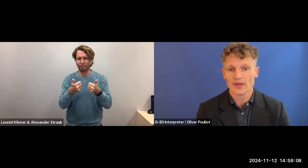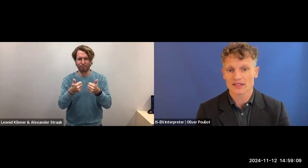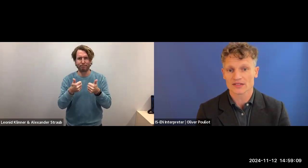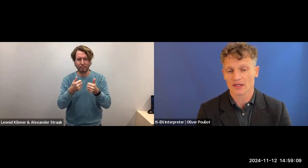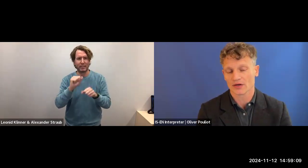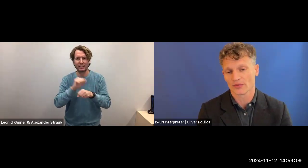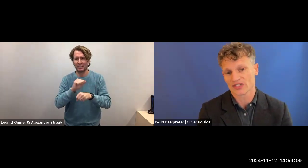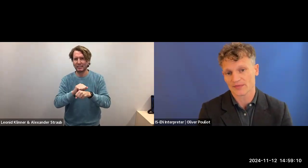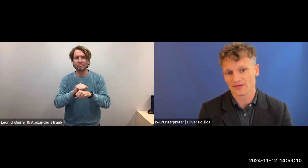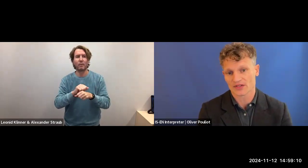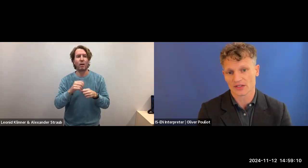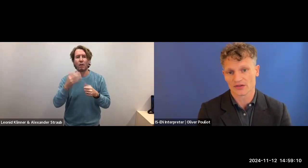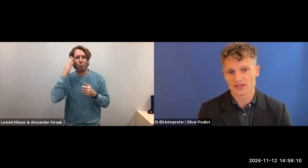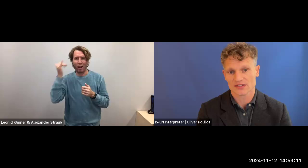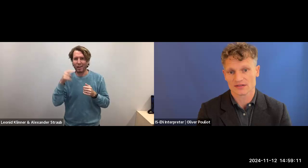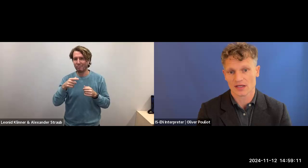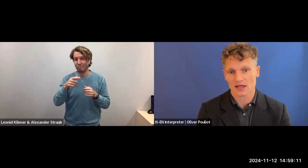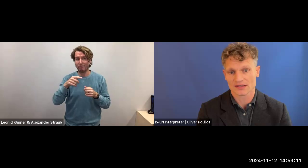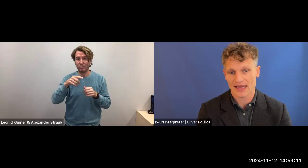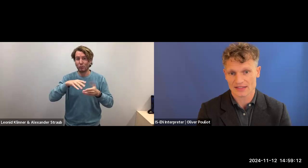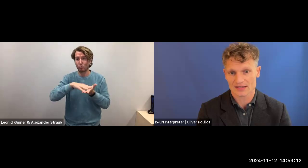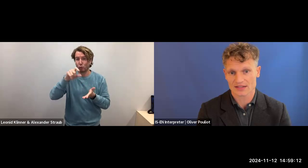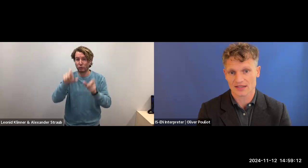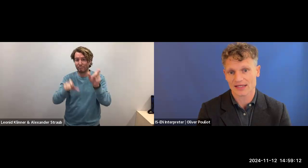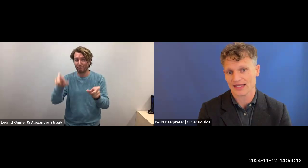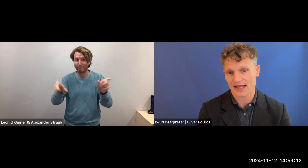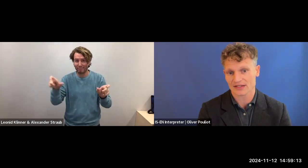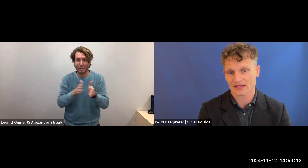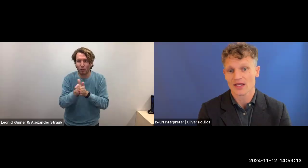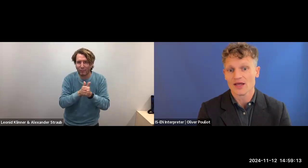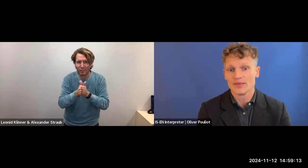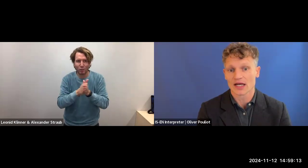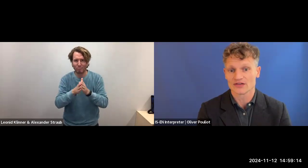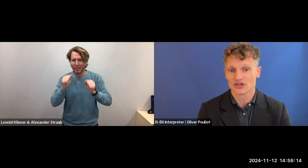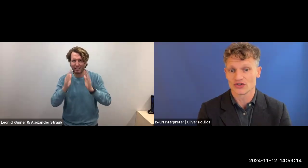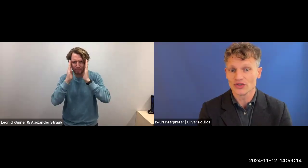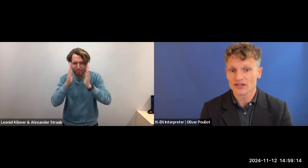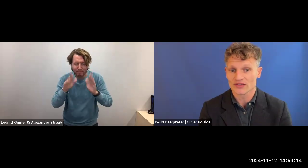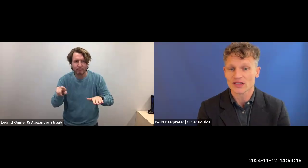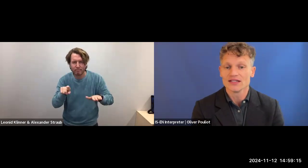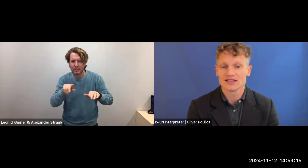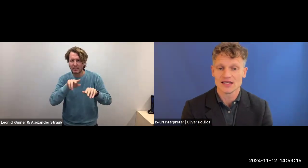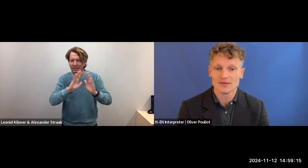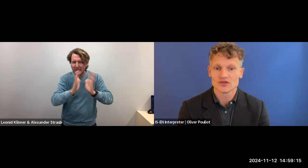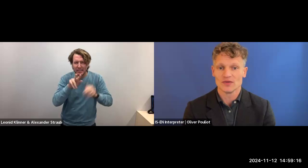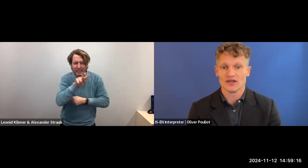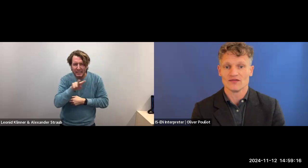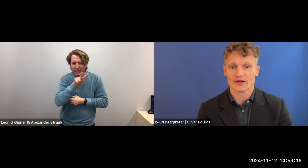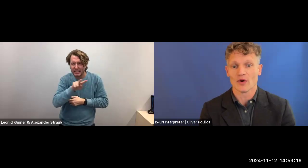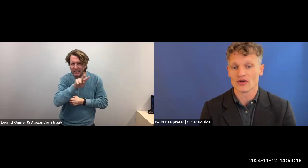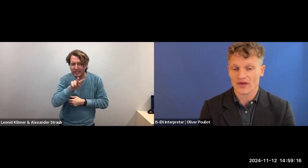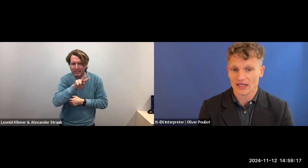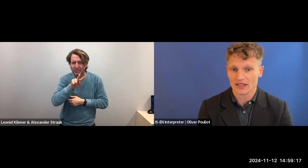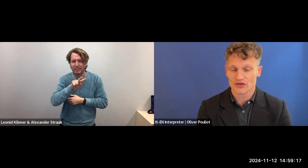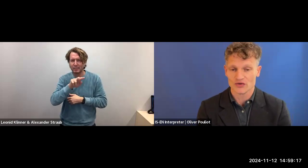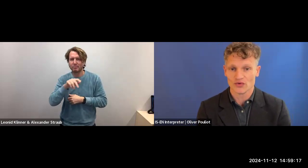So we picked receptive skills tests and tasks because the students seem to be